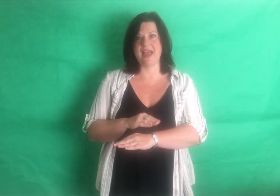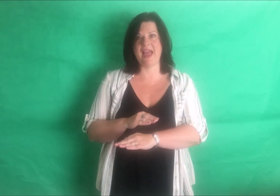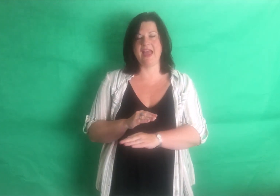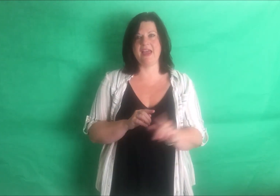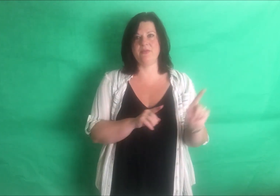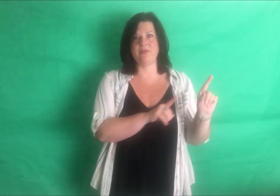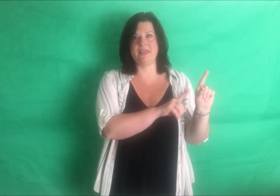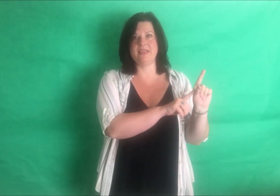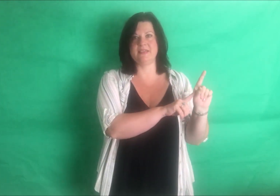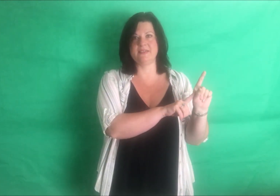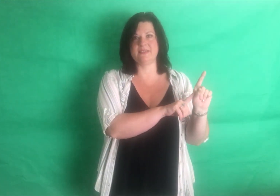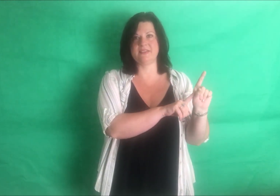hairy,